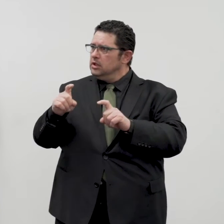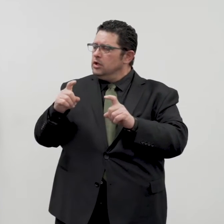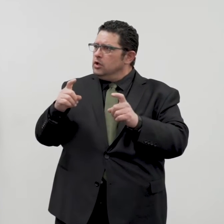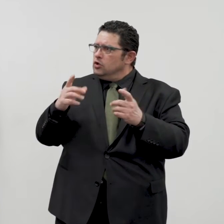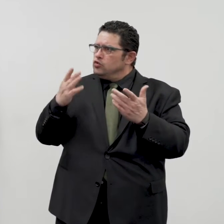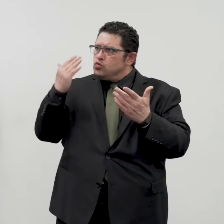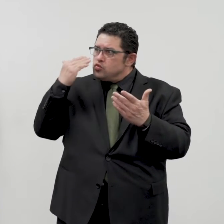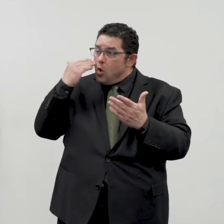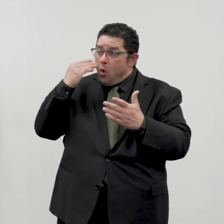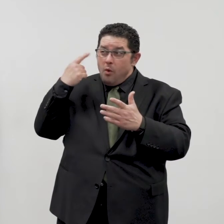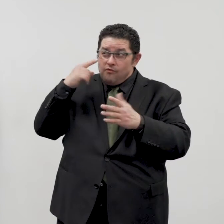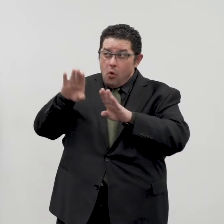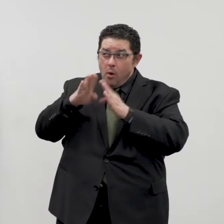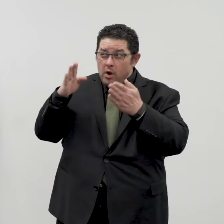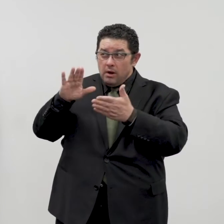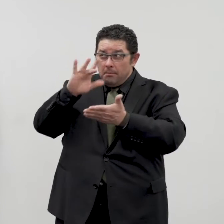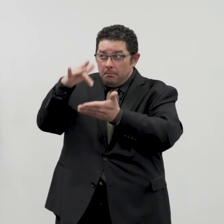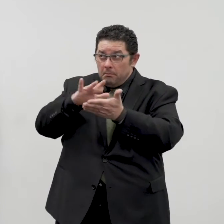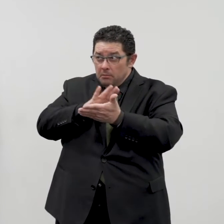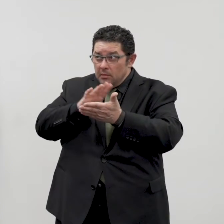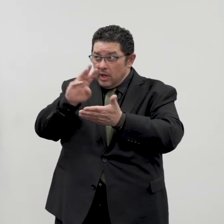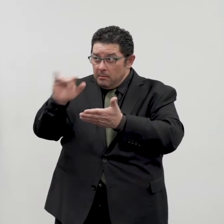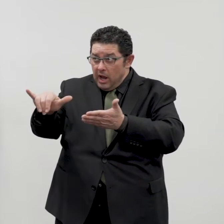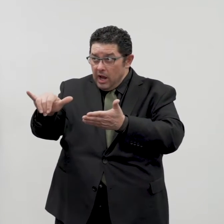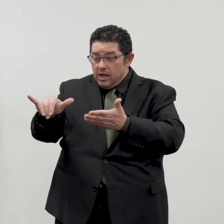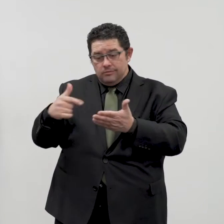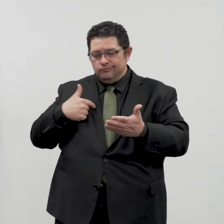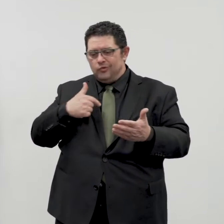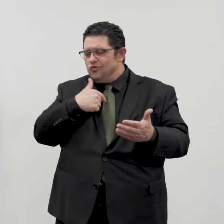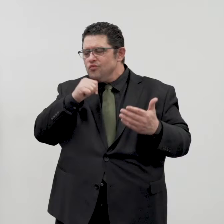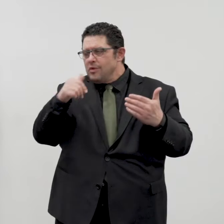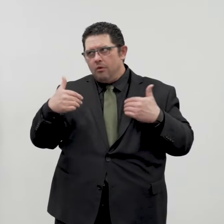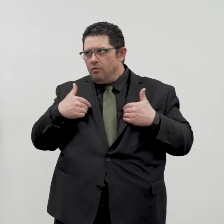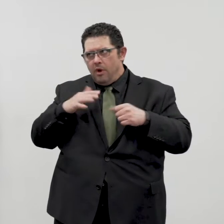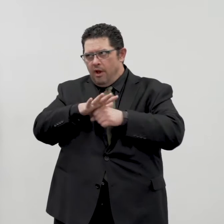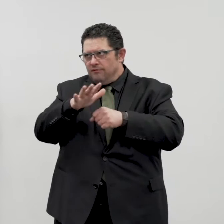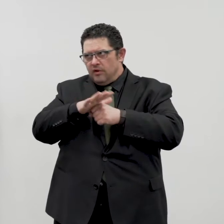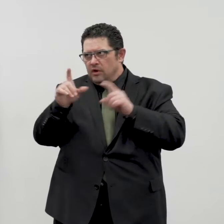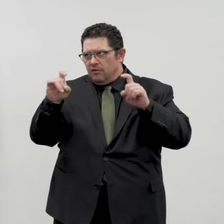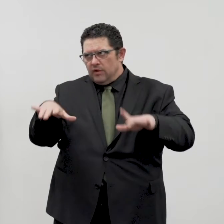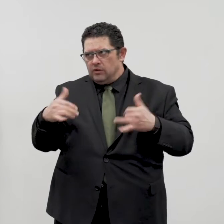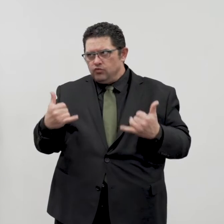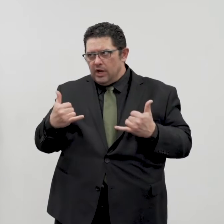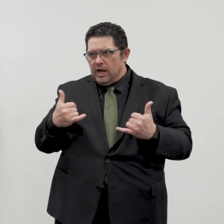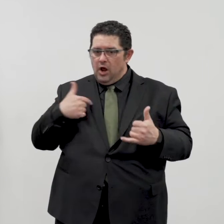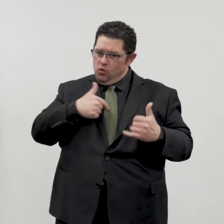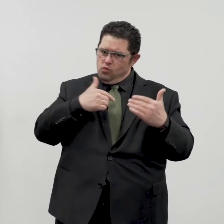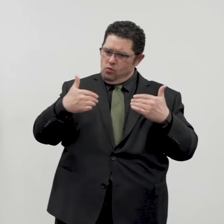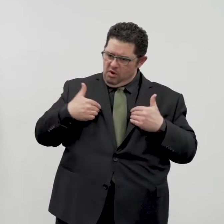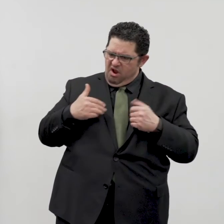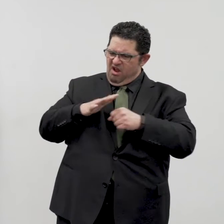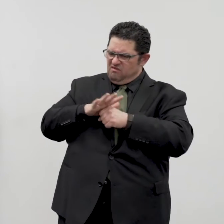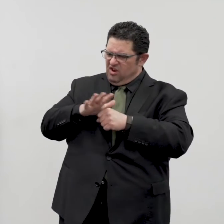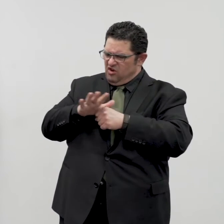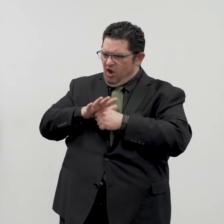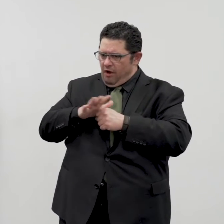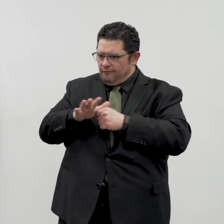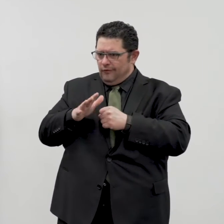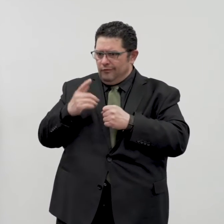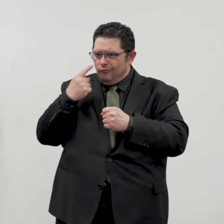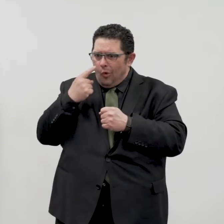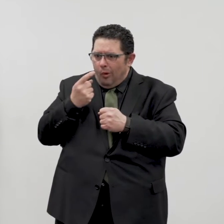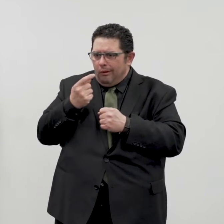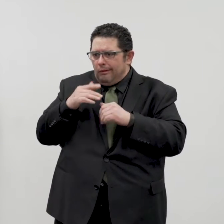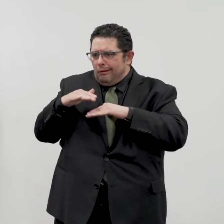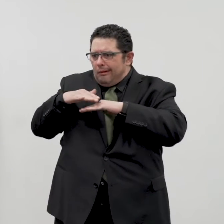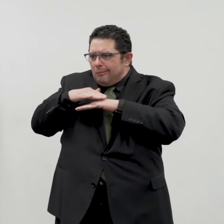tests now in our community. We have a supply that lets us keep up with testing under pretty tight protocols, and I would